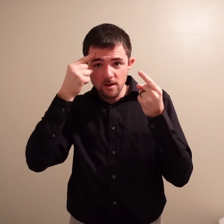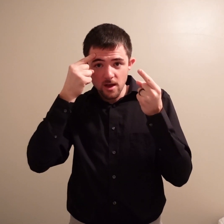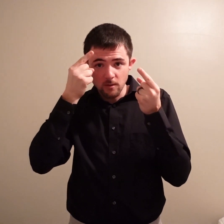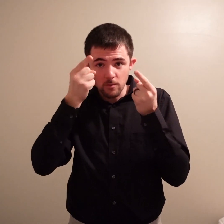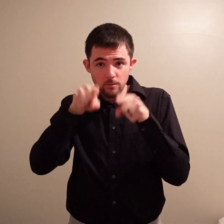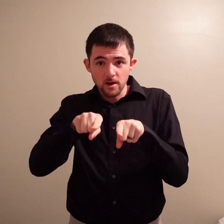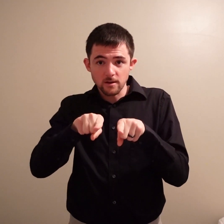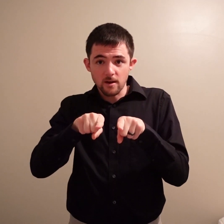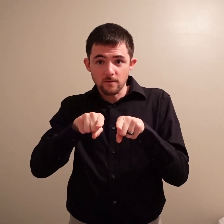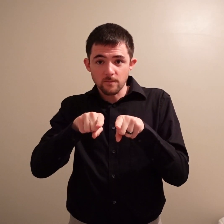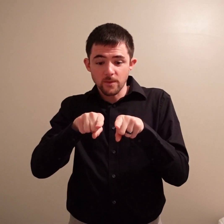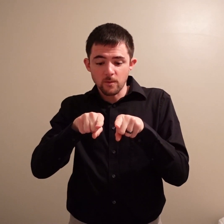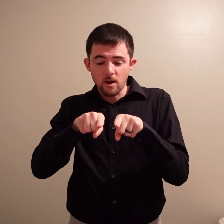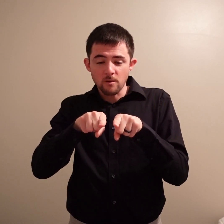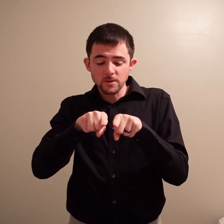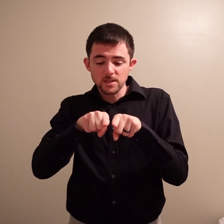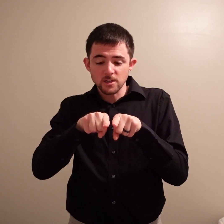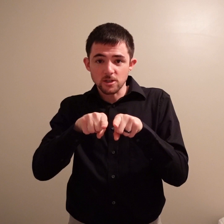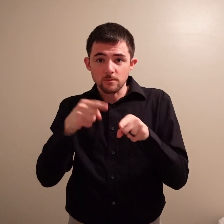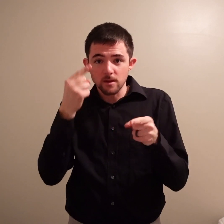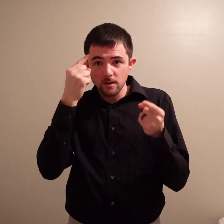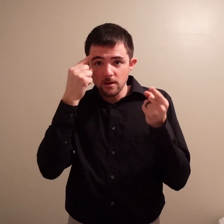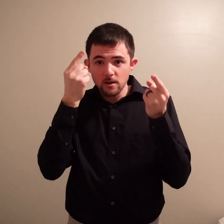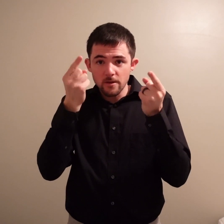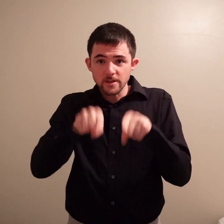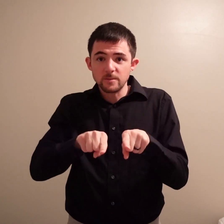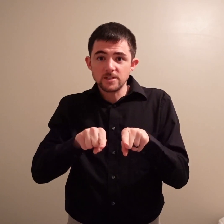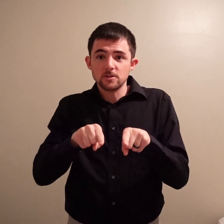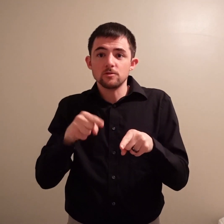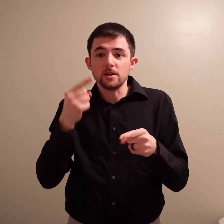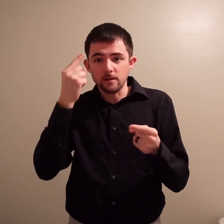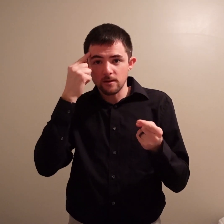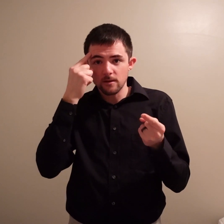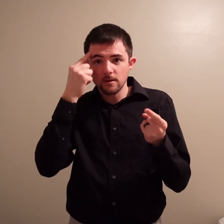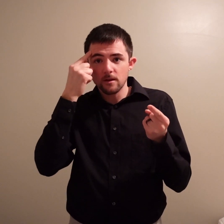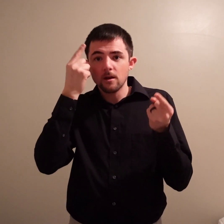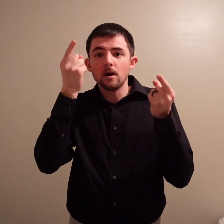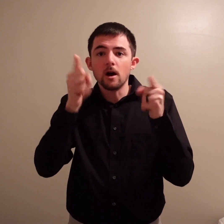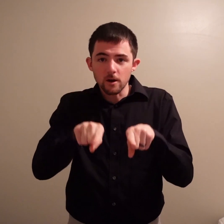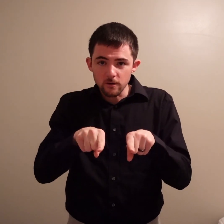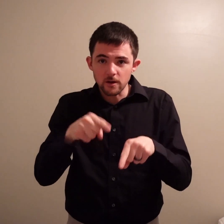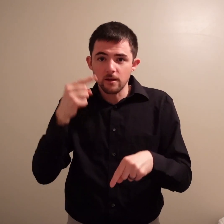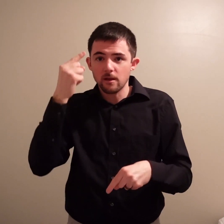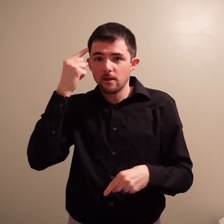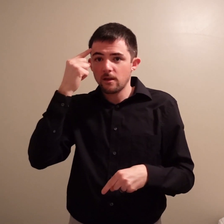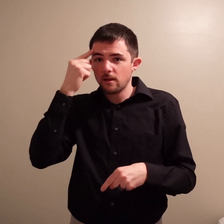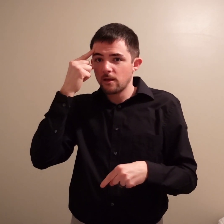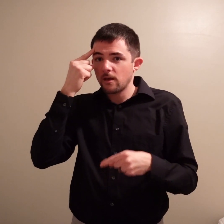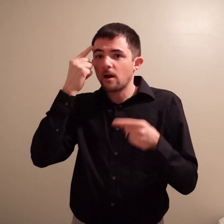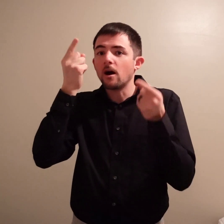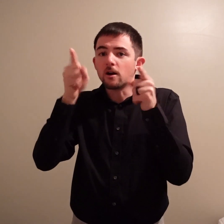and we bring it down. We almost touch them. This means agree. Agree.